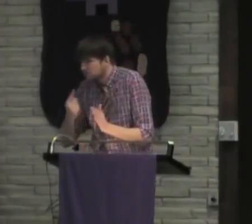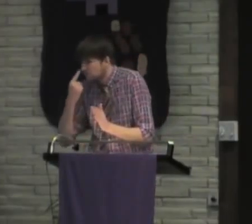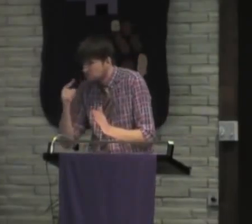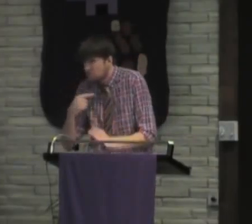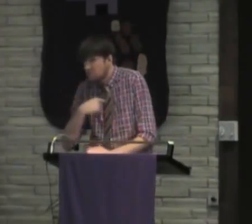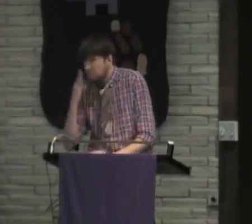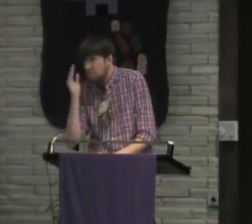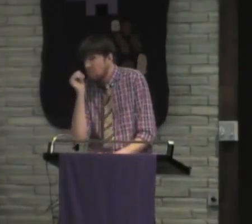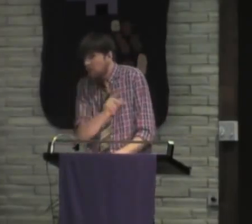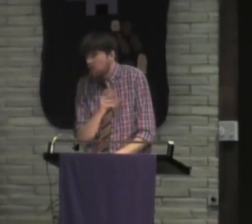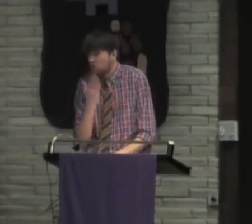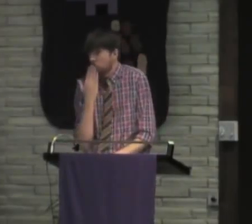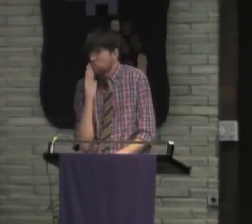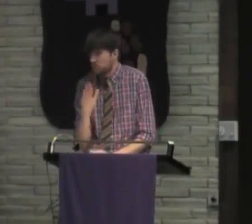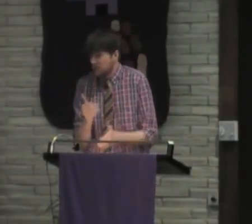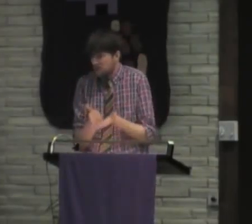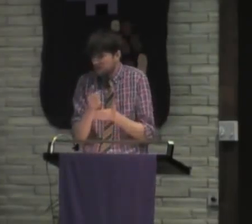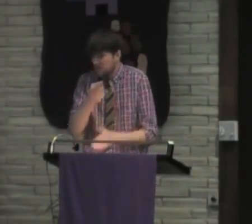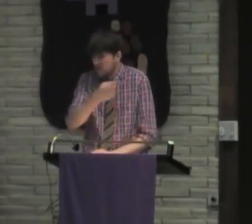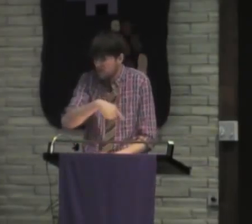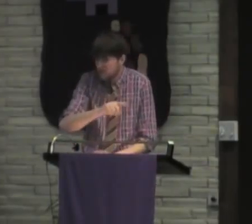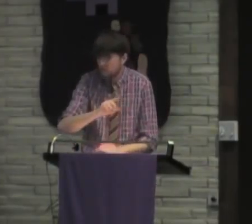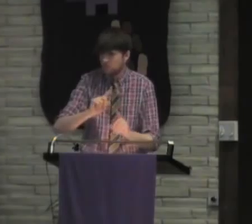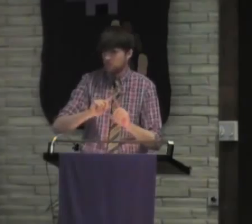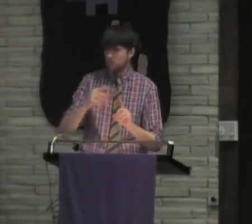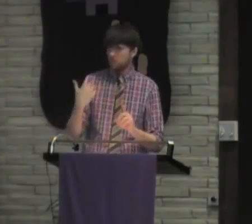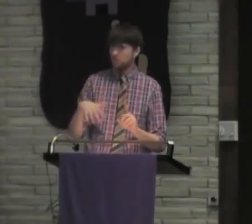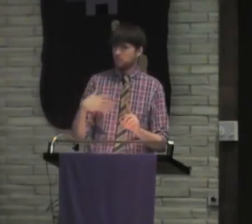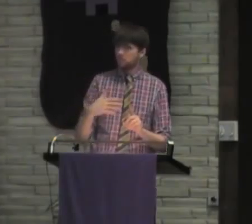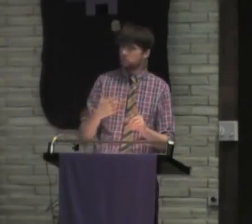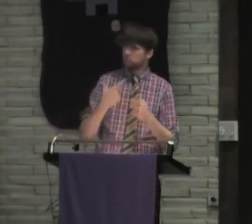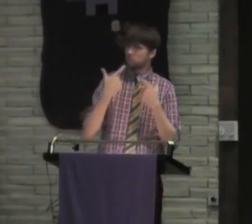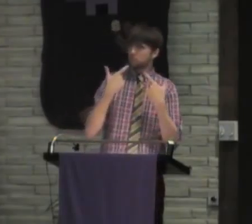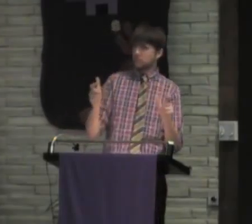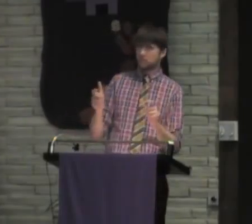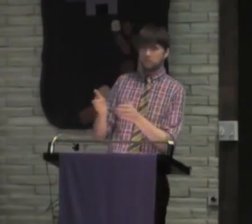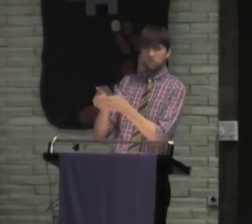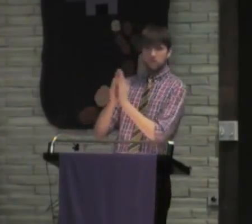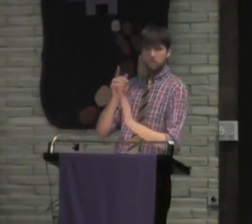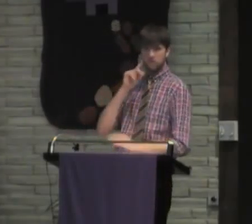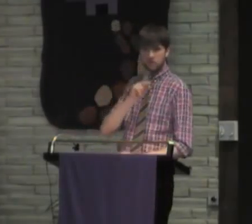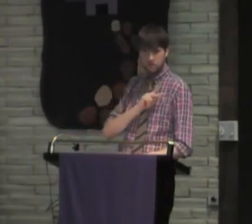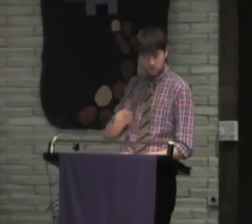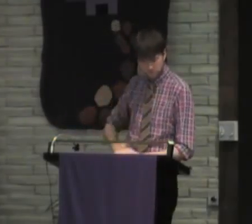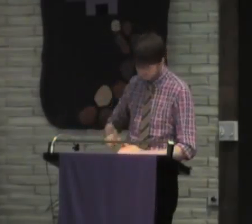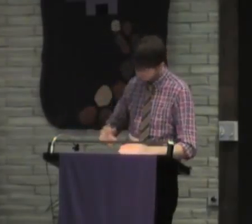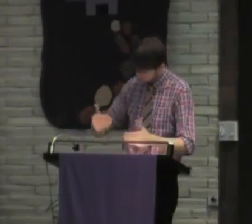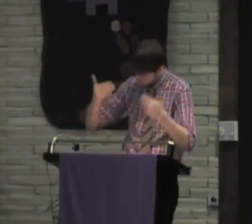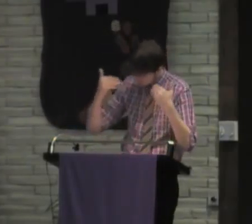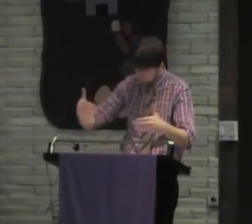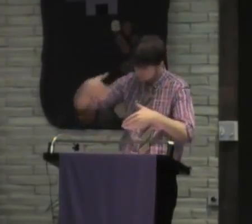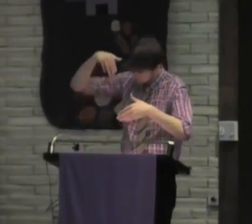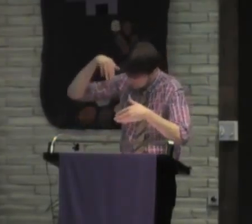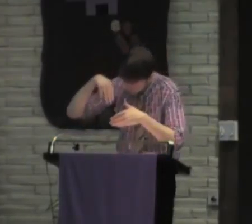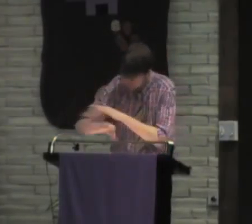Now Nehemiah wanted to ask the king, do you mind if I go back to Jerusalem and help him? But man, that was a big request to